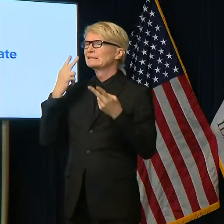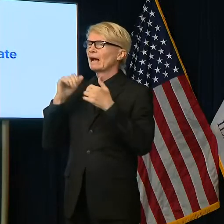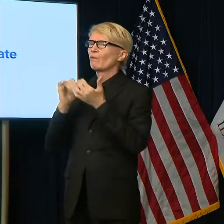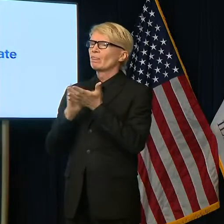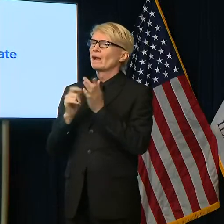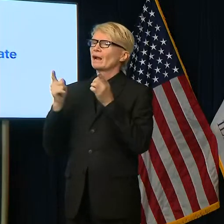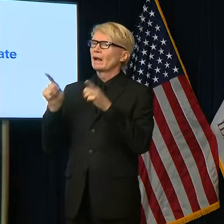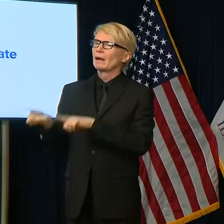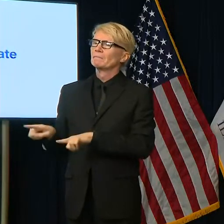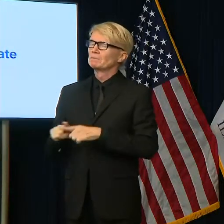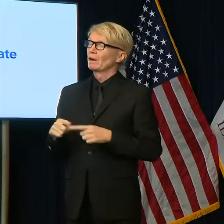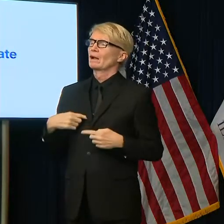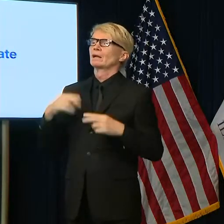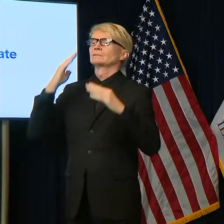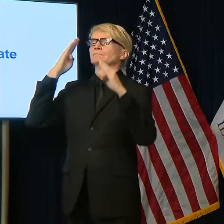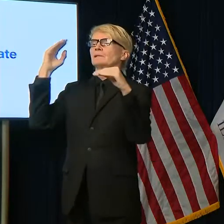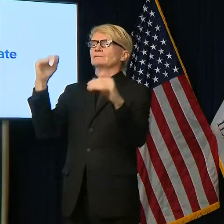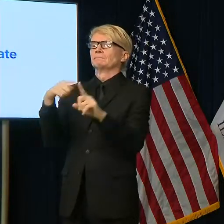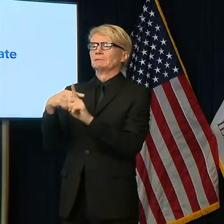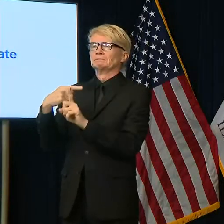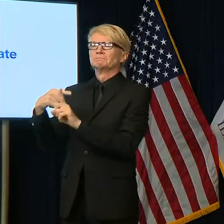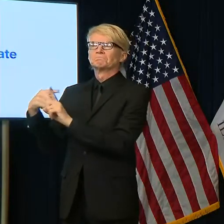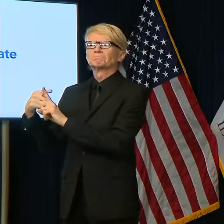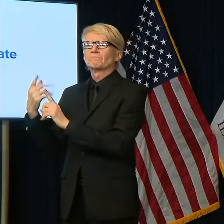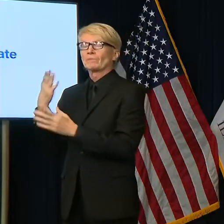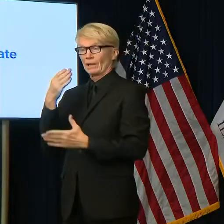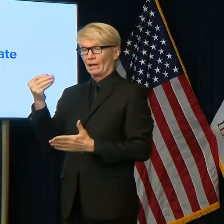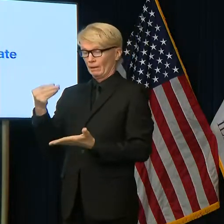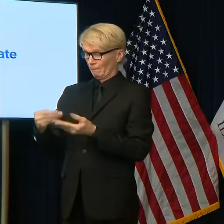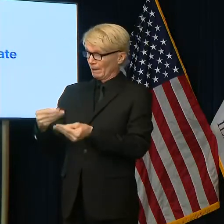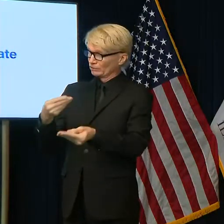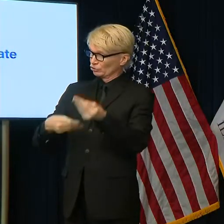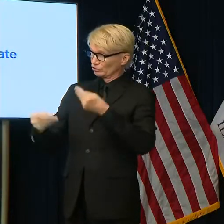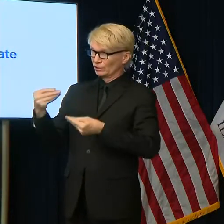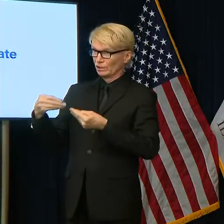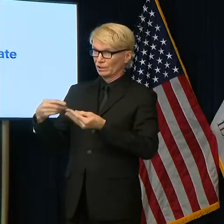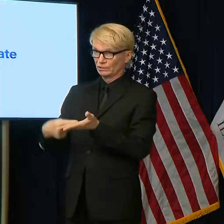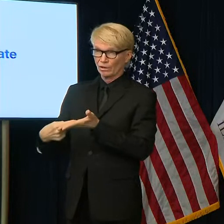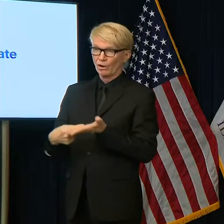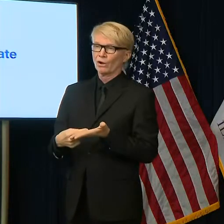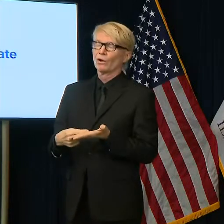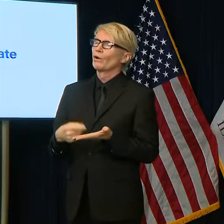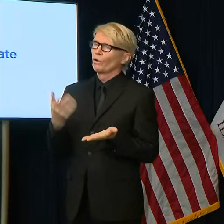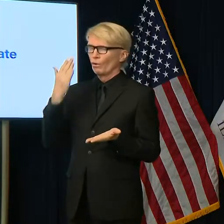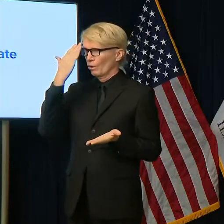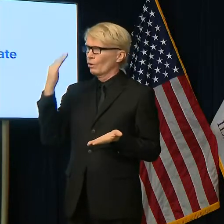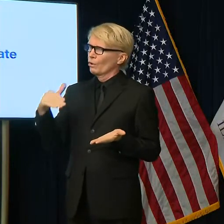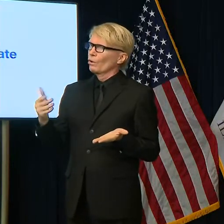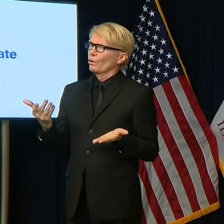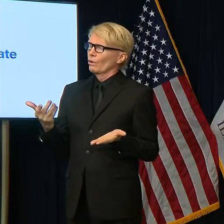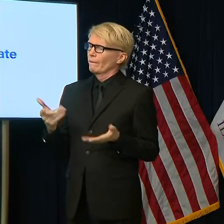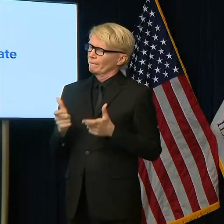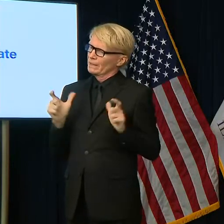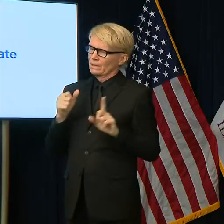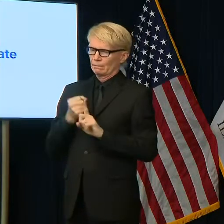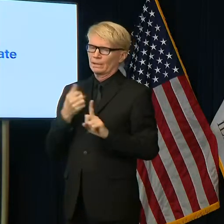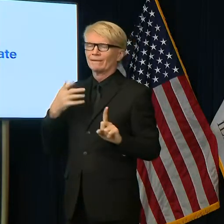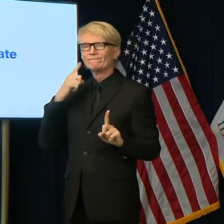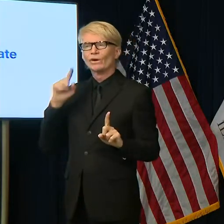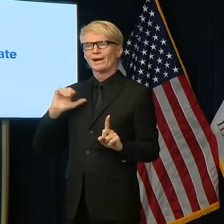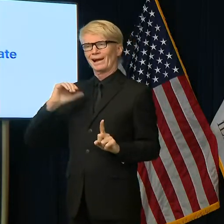of the budget talks and the economy, of course, has a big impact on our tax revenues for the